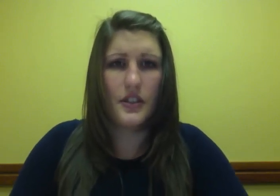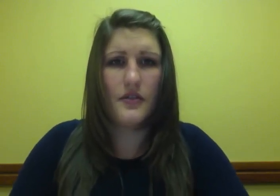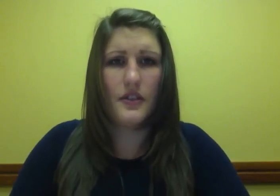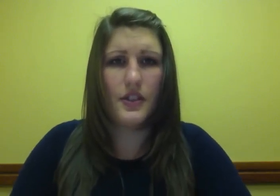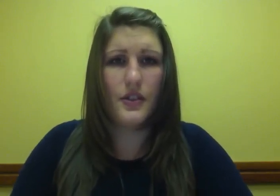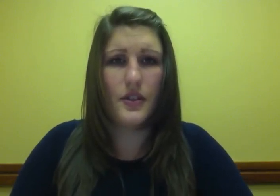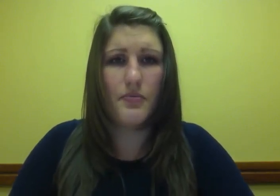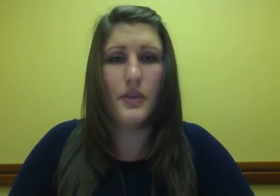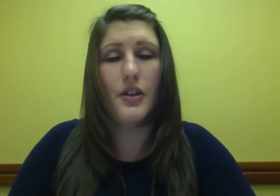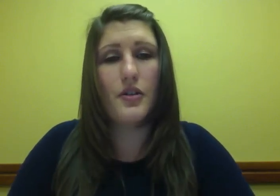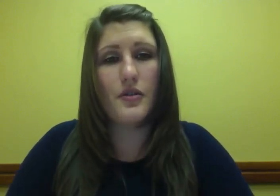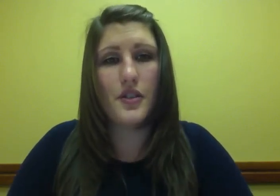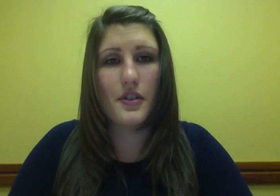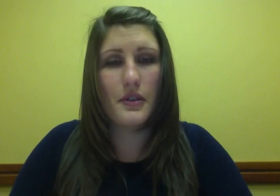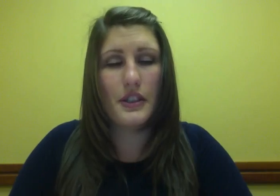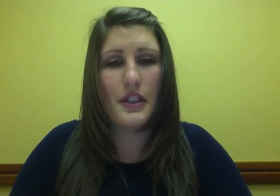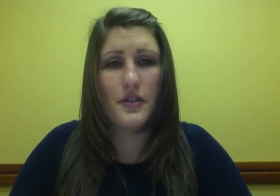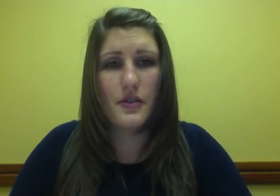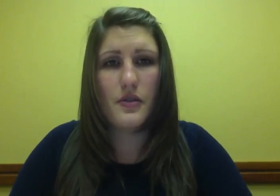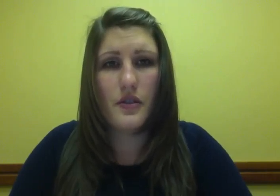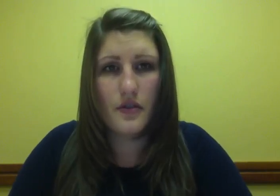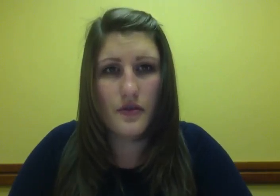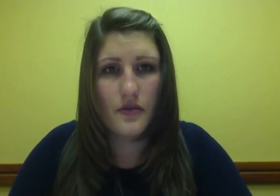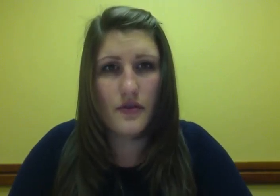6 to 7:30 in the dorm. Oh, she would go to residential school.